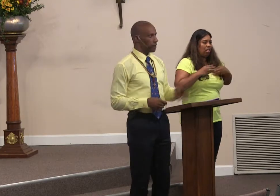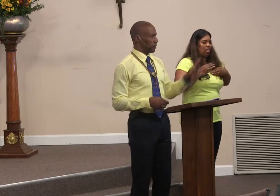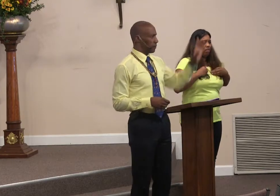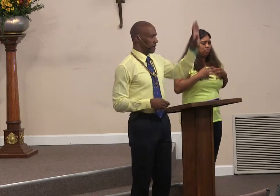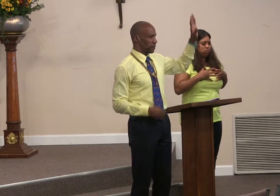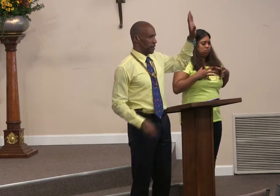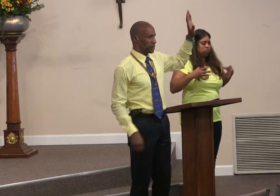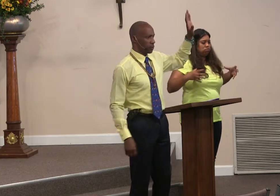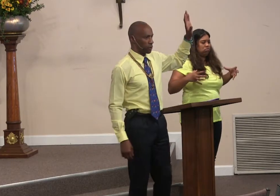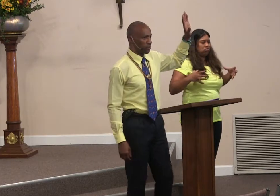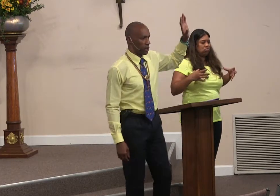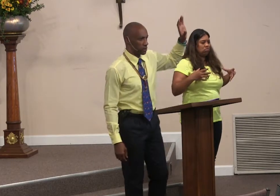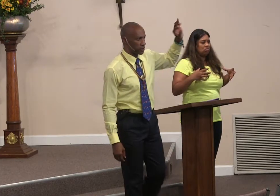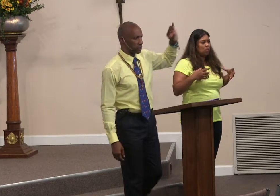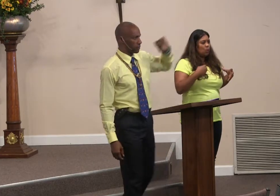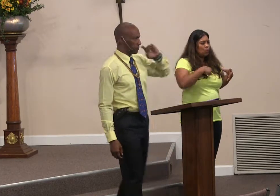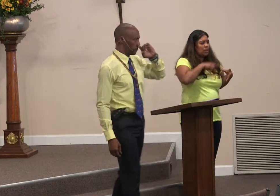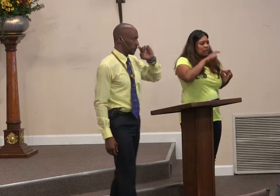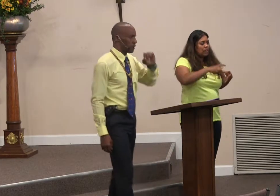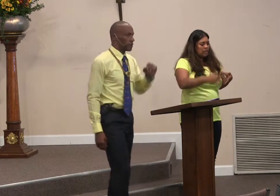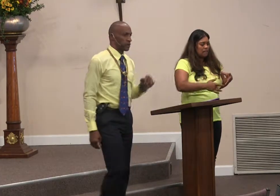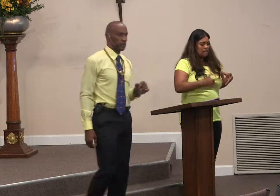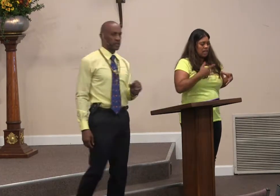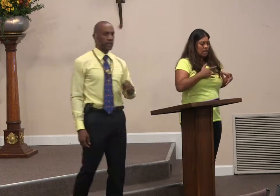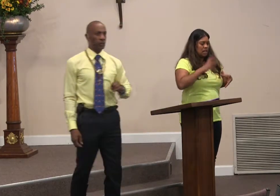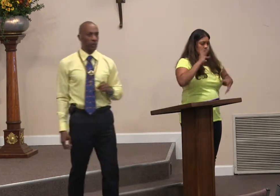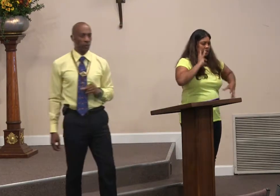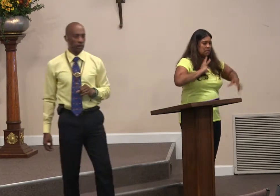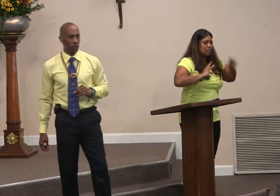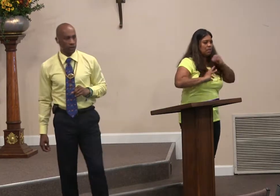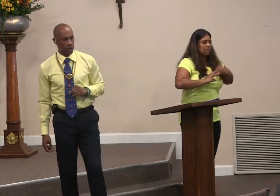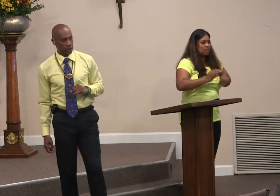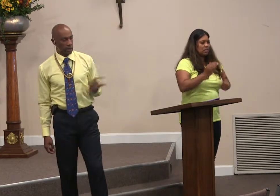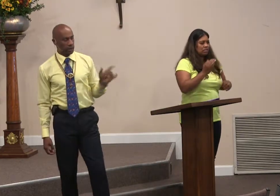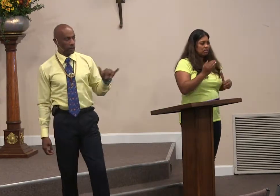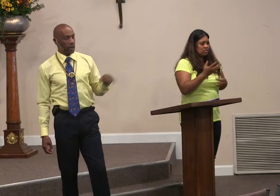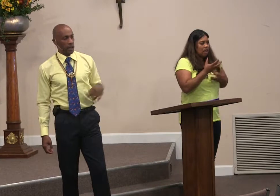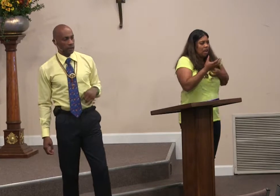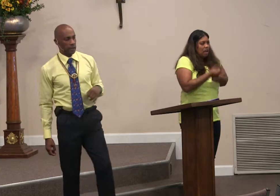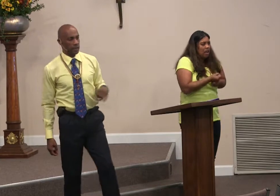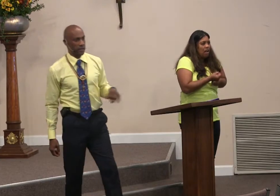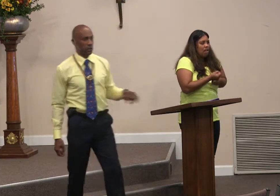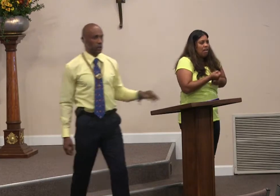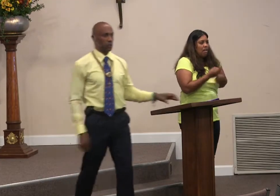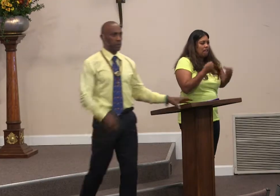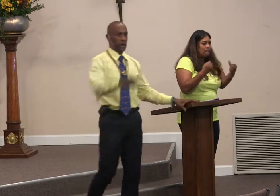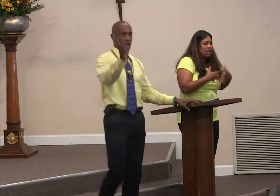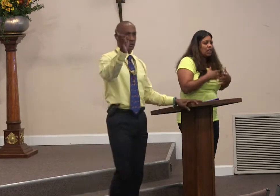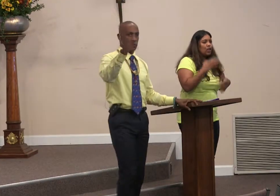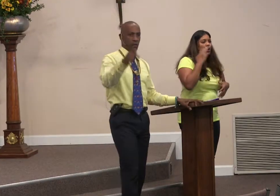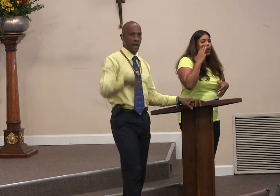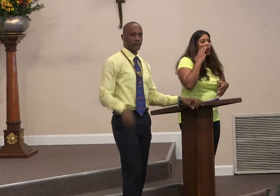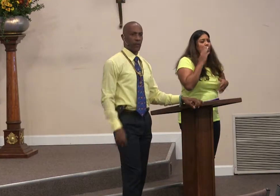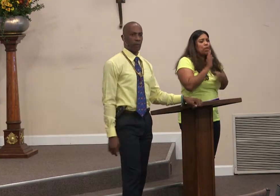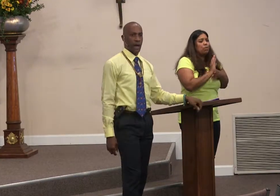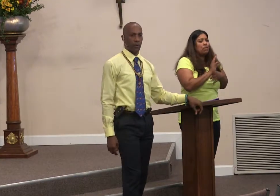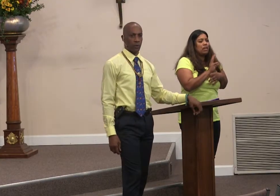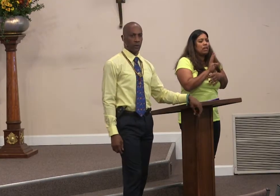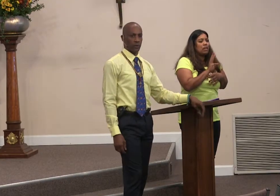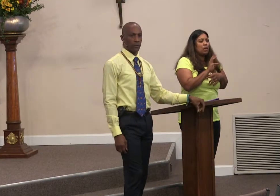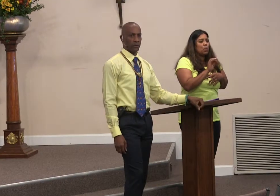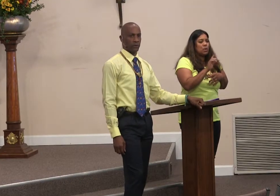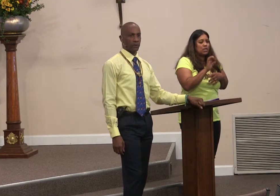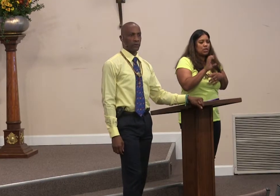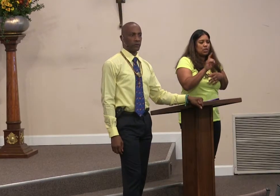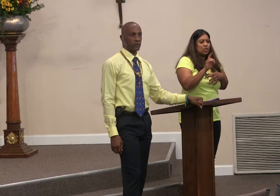say, anybody here ever seen Wizard of Oz? There's a scene when the Wicked Witch and Glenda tells her, be gone, you have no power.